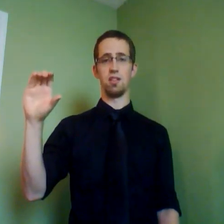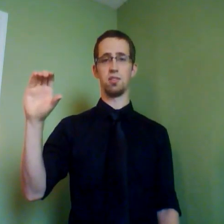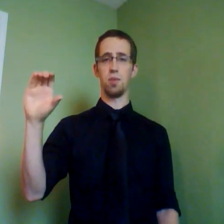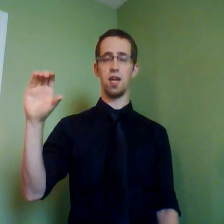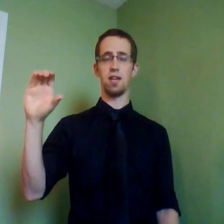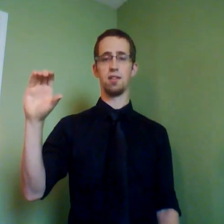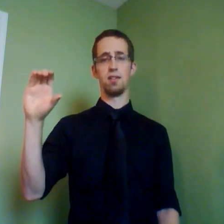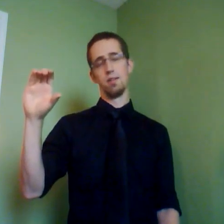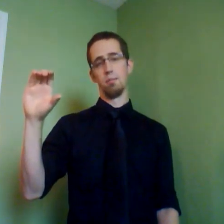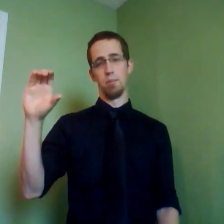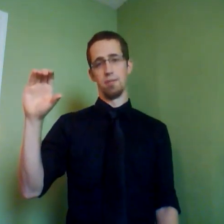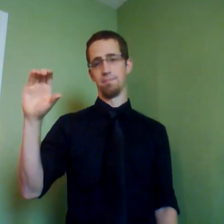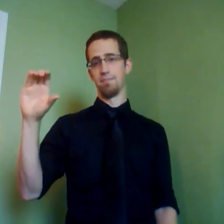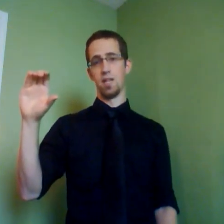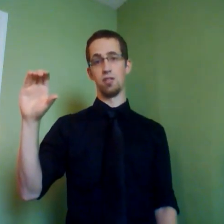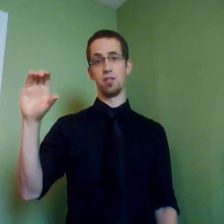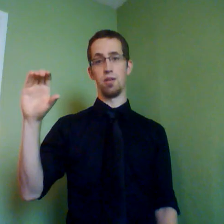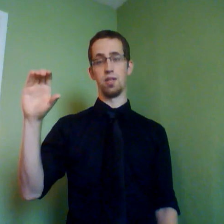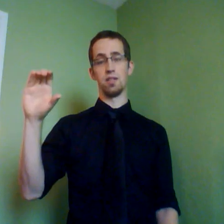this way, but that's just how it is.